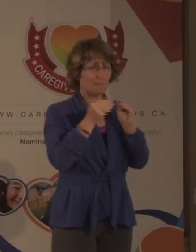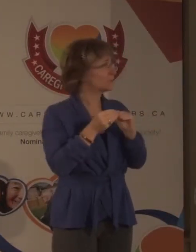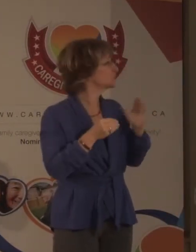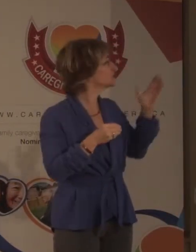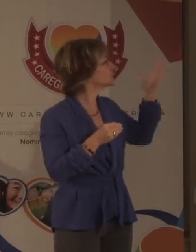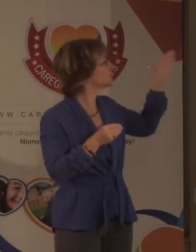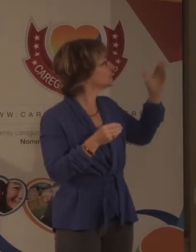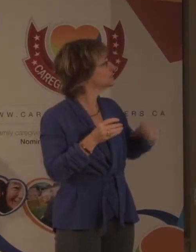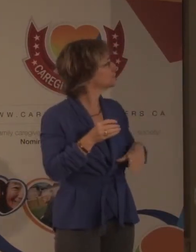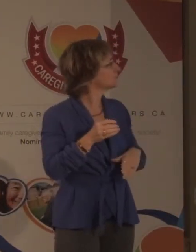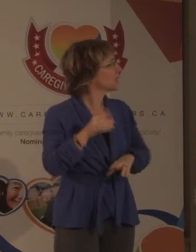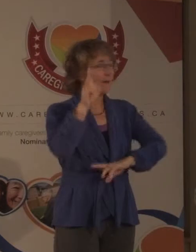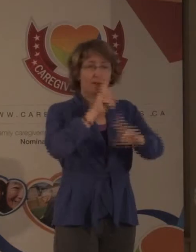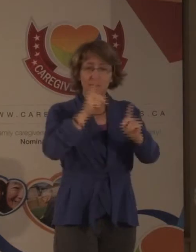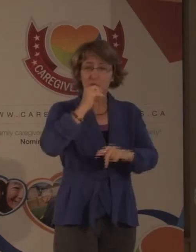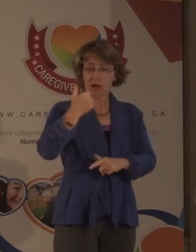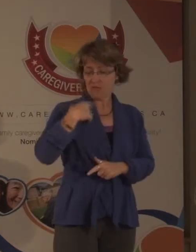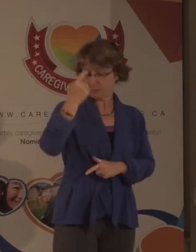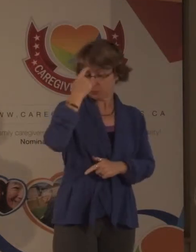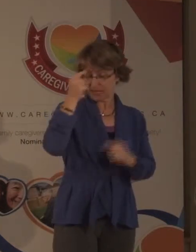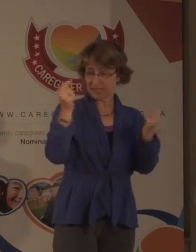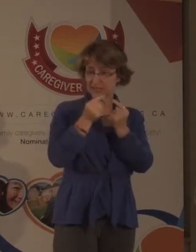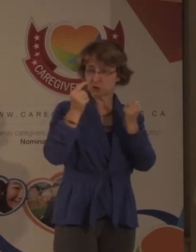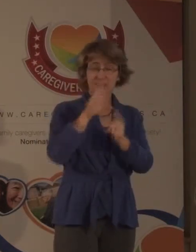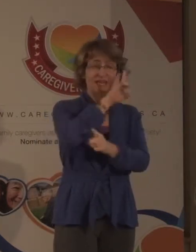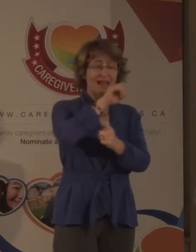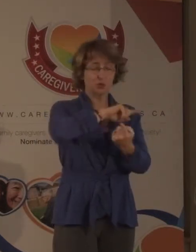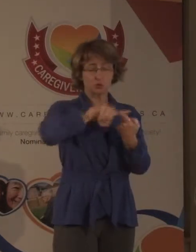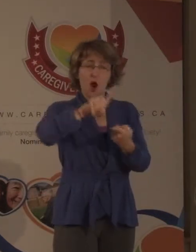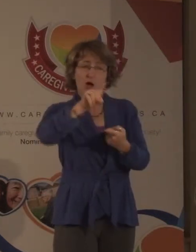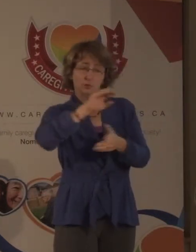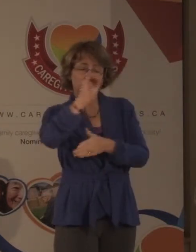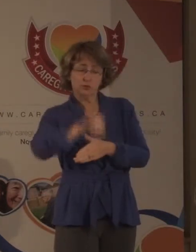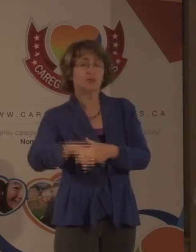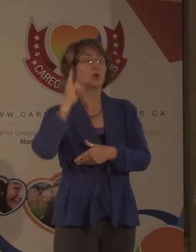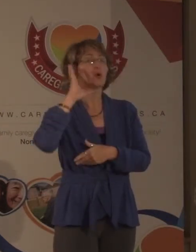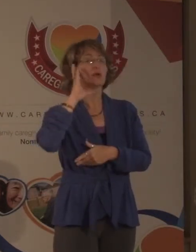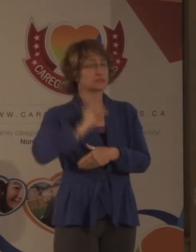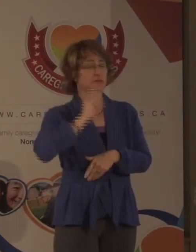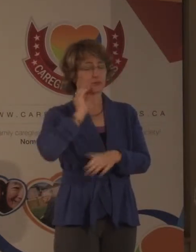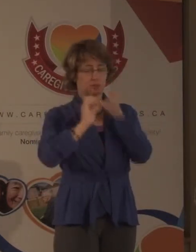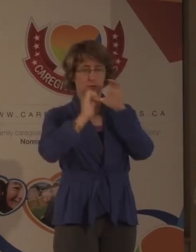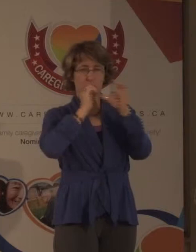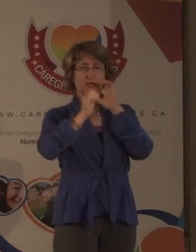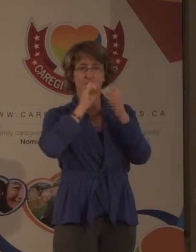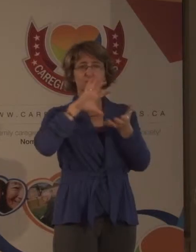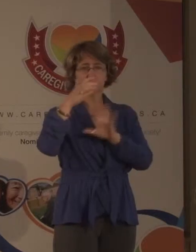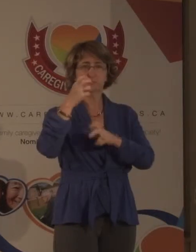80 to 100% of the individuals with a brain injury will have some form of communication